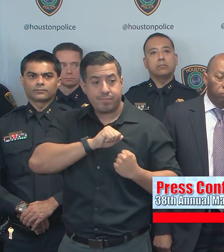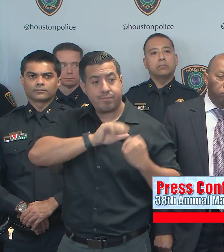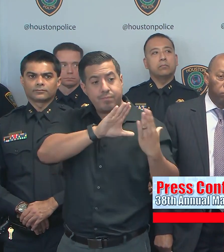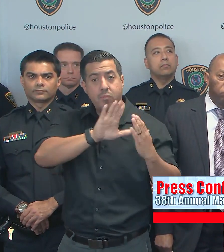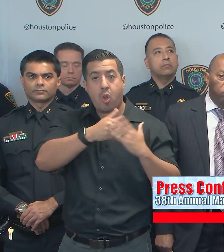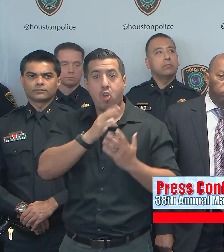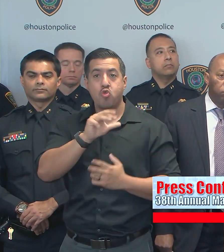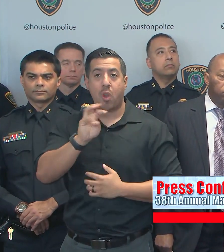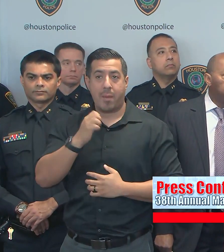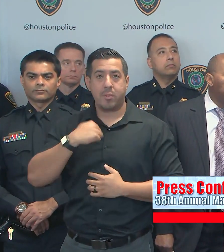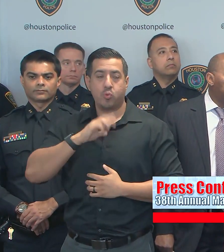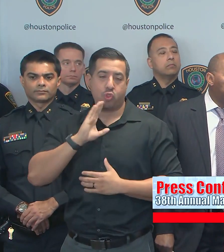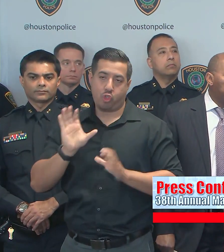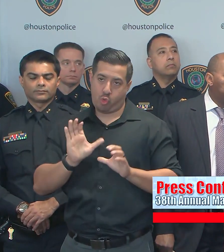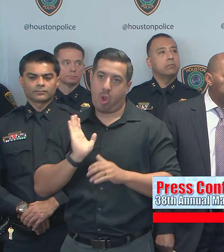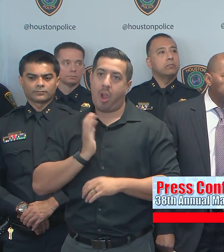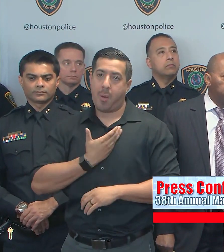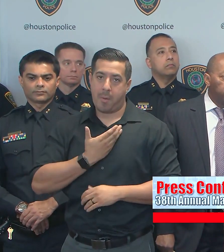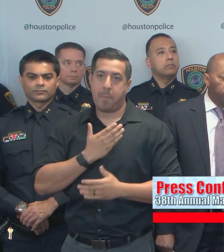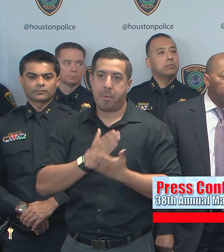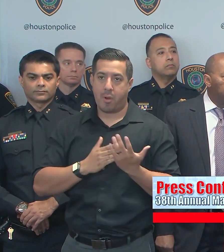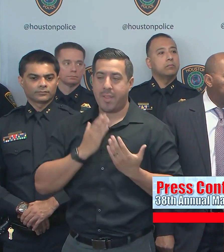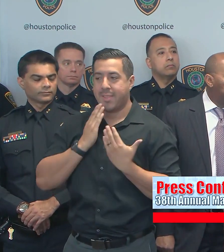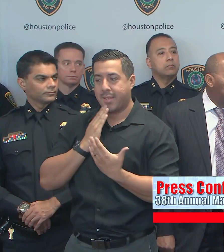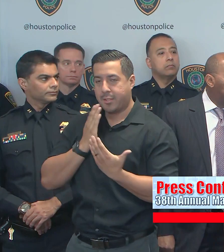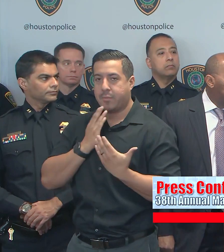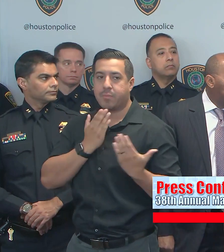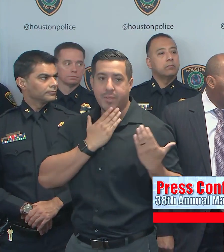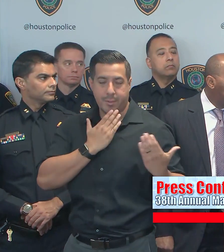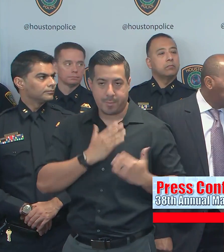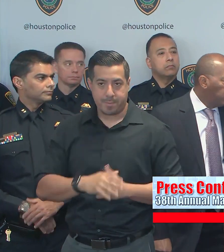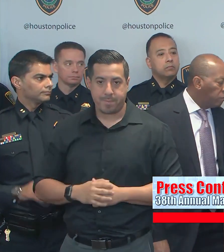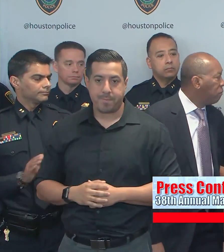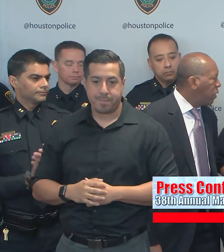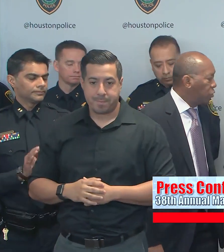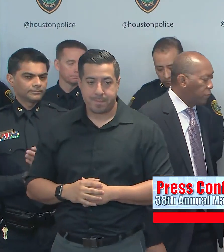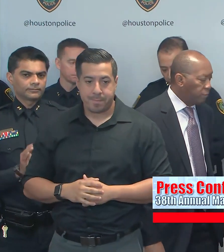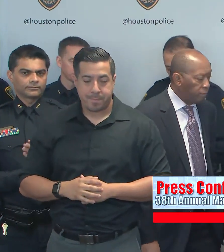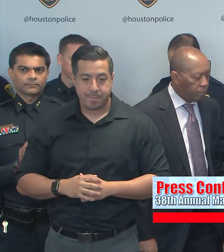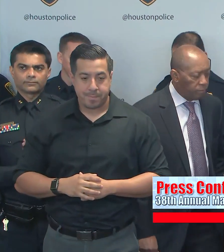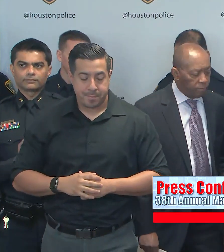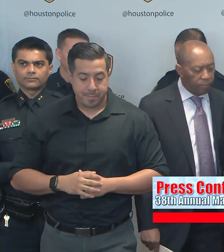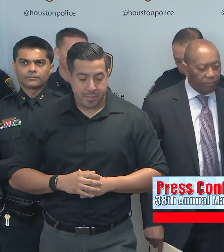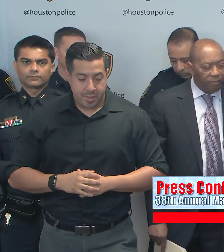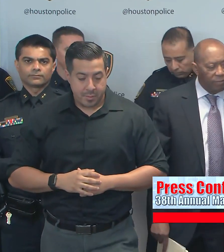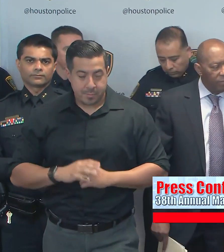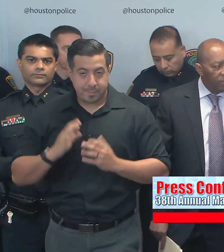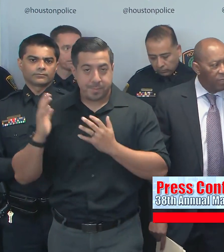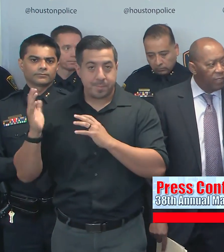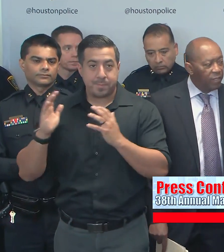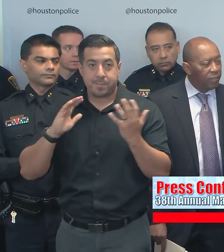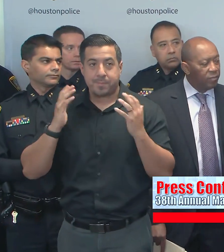to do our part. Thank you, Mayor. Thank you, Chief Fenner. Thank you, Chief.